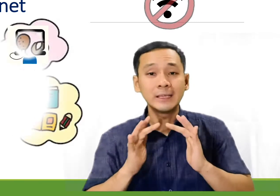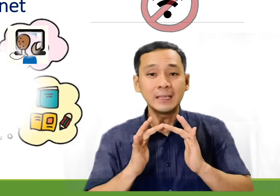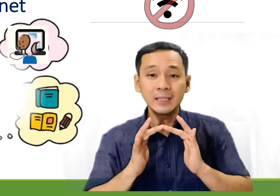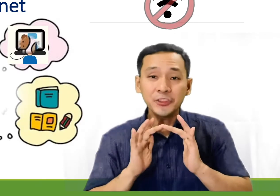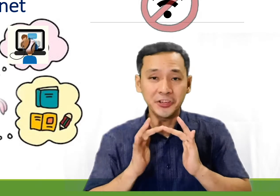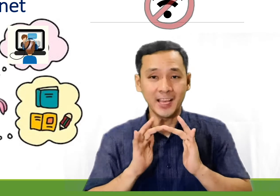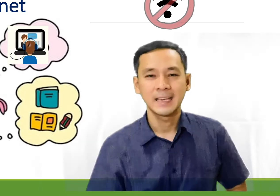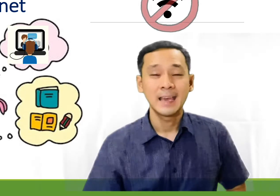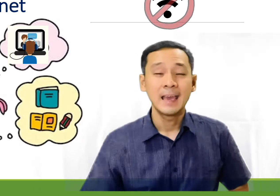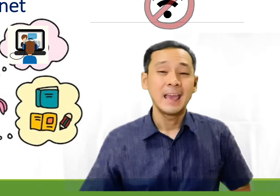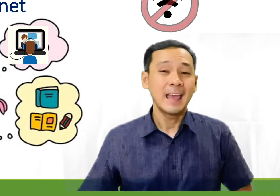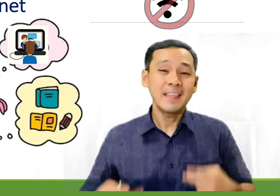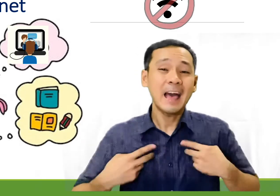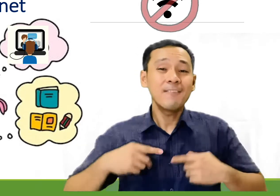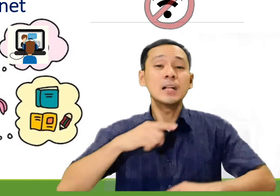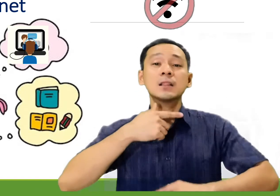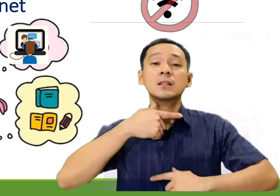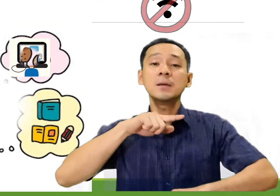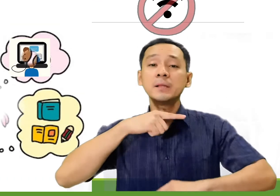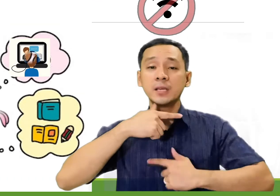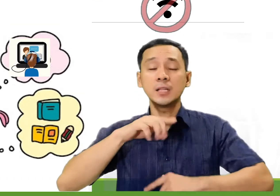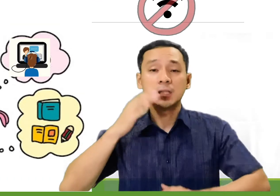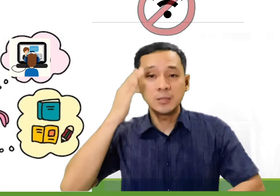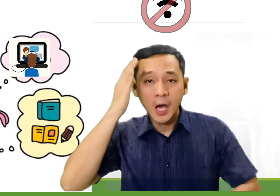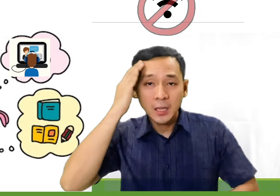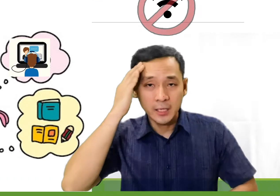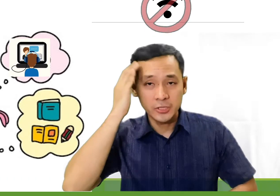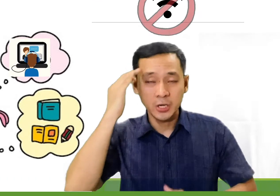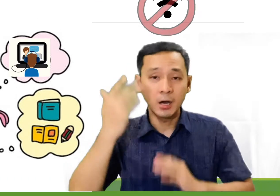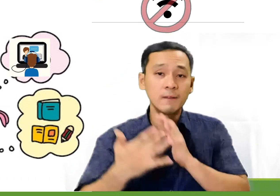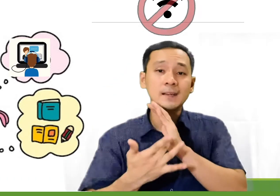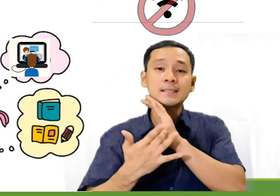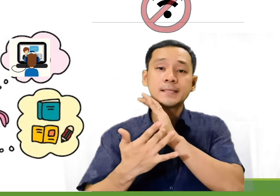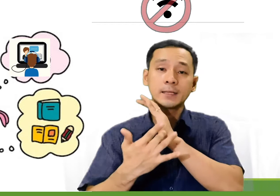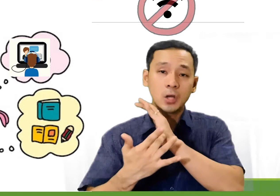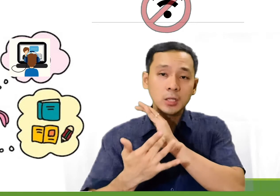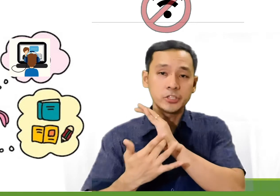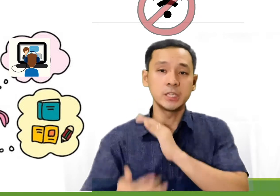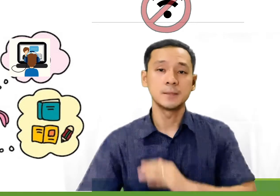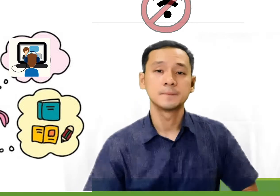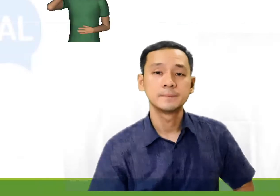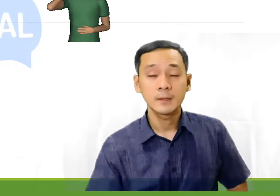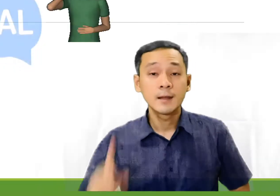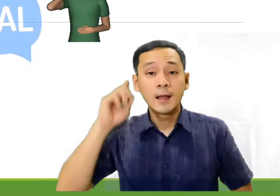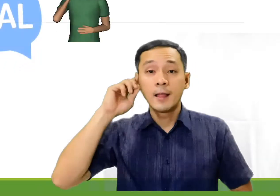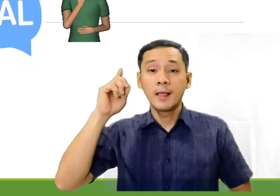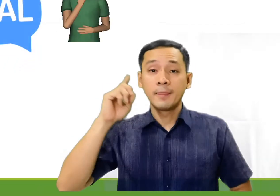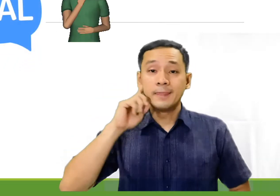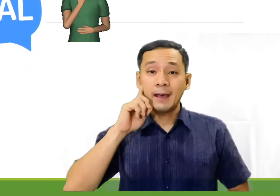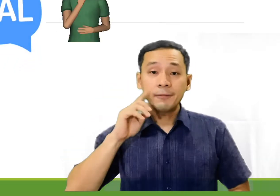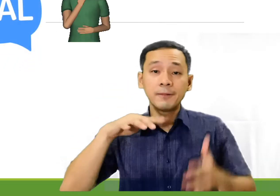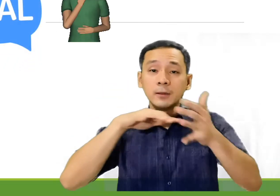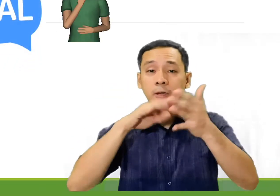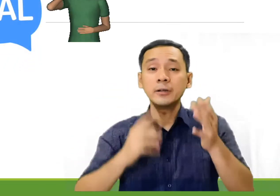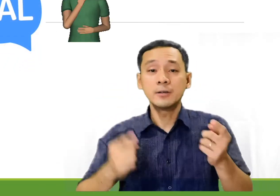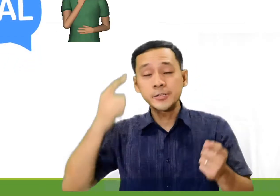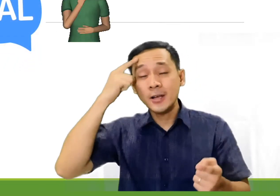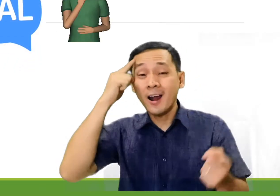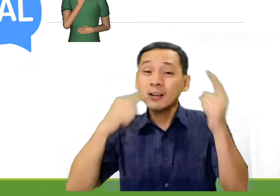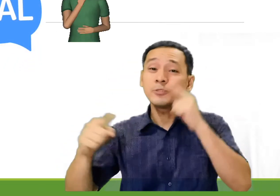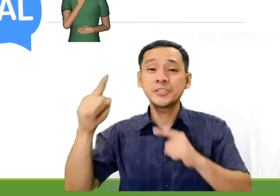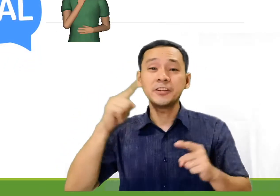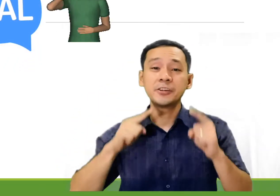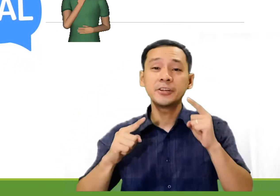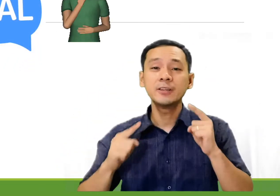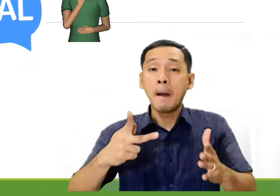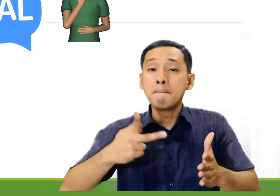to internet and have limited knowledge of technology. Deaf learners